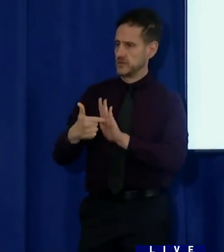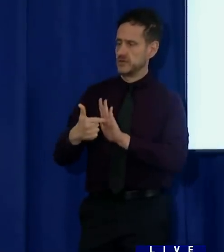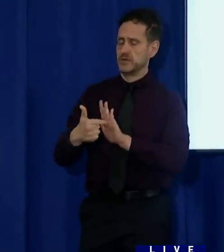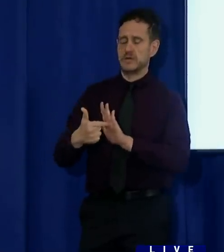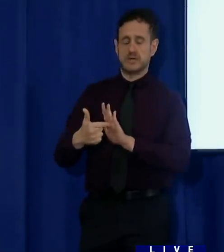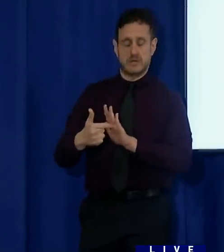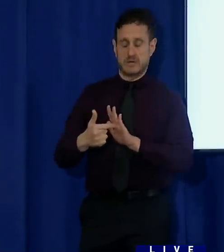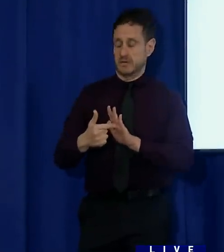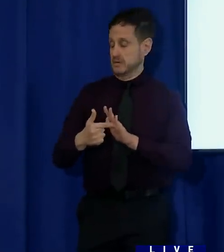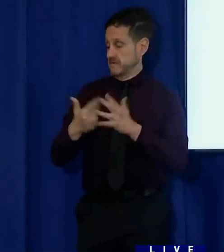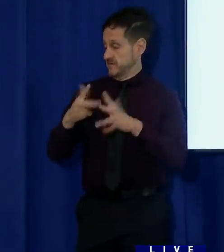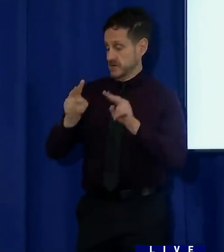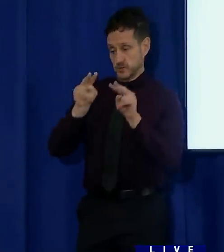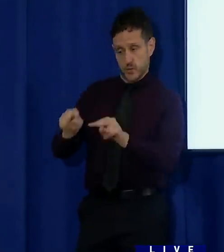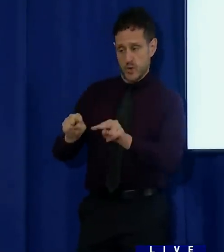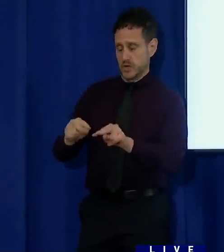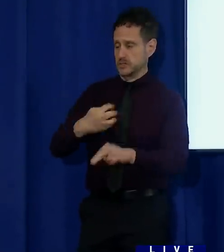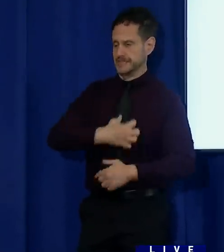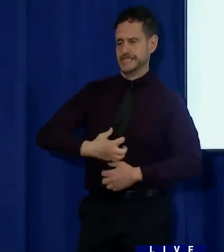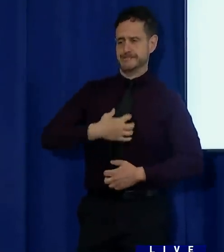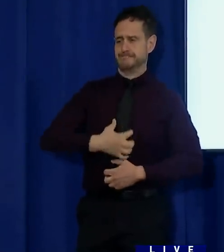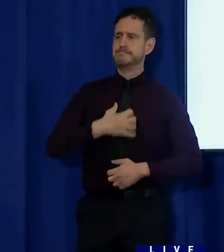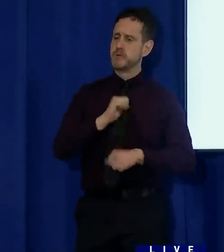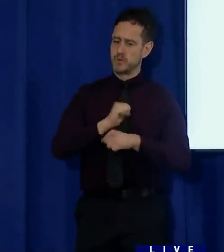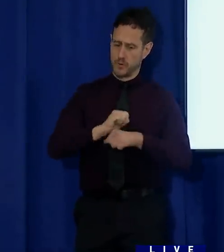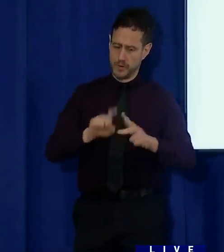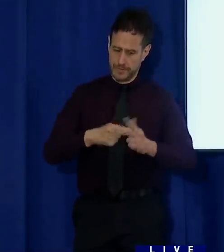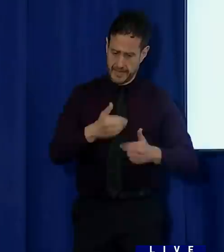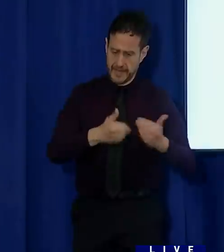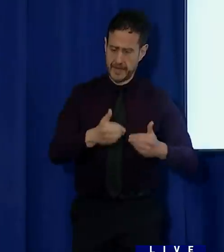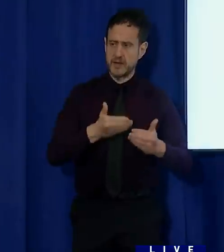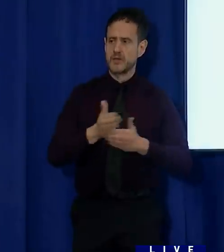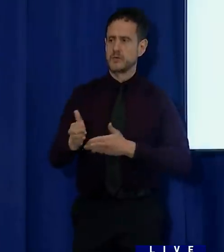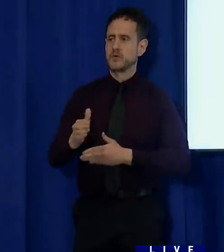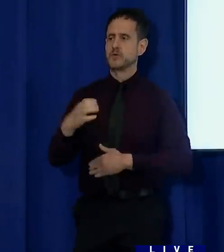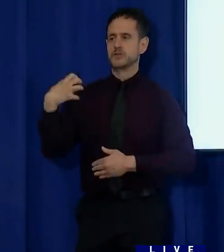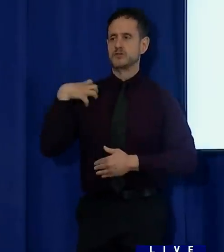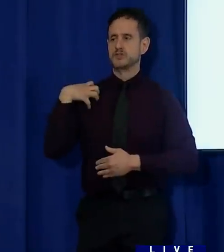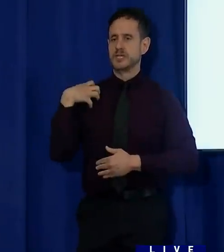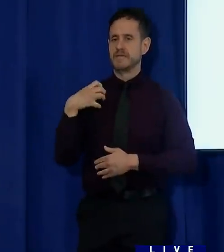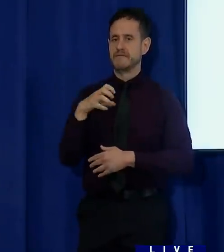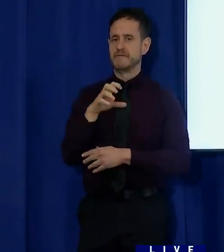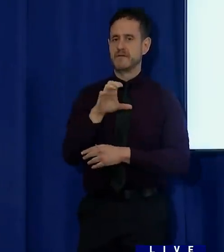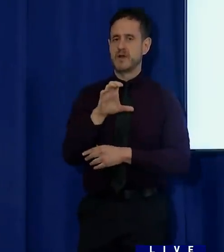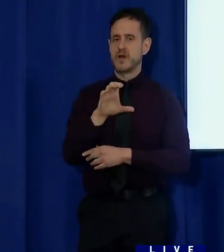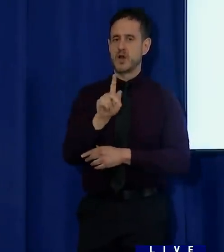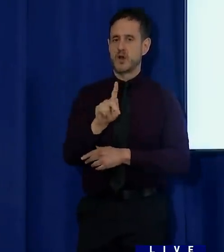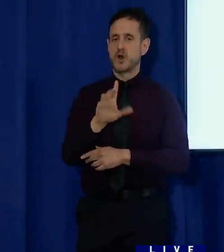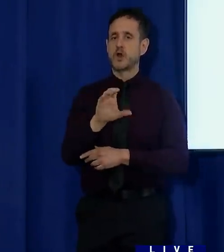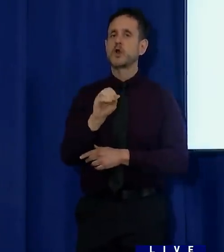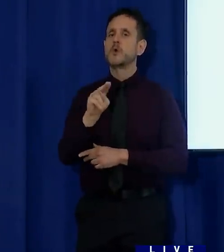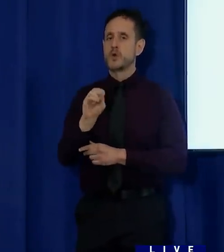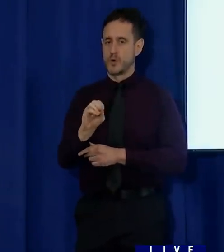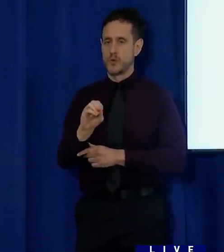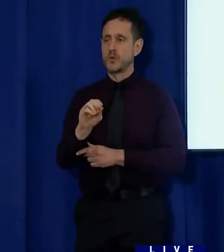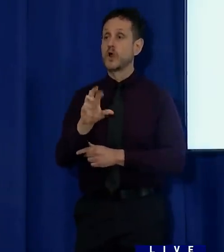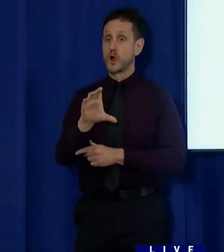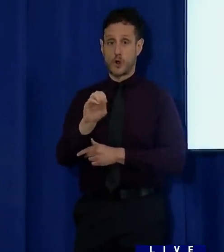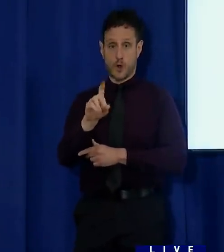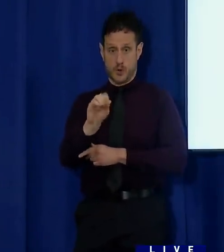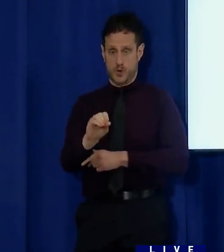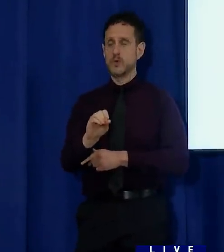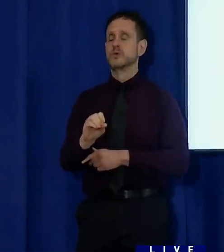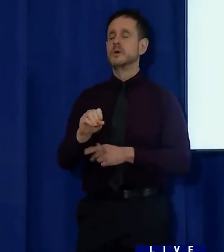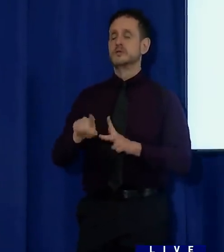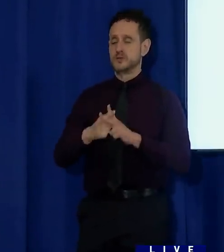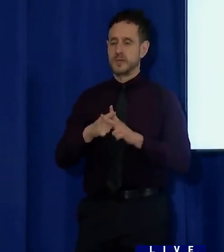work started through Chief Kono to of IAD to start the process of